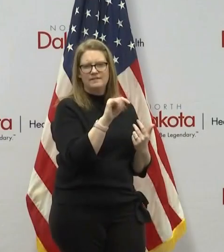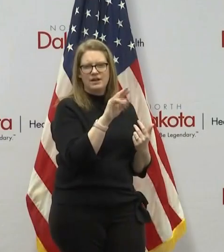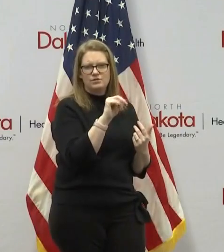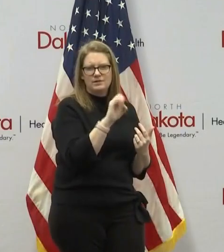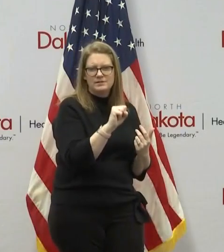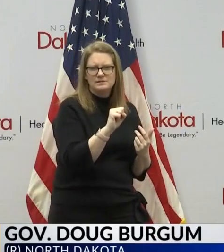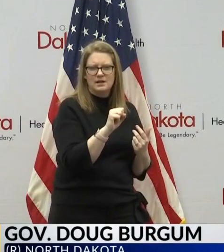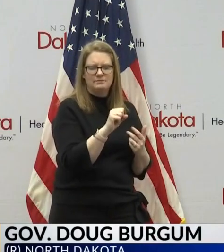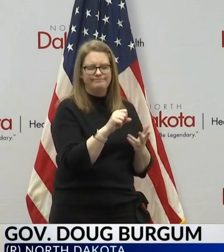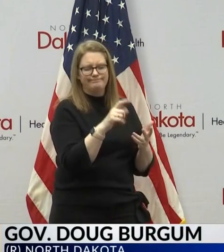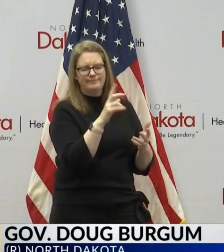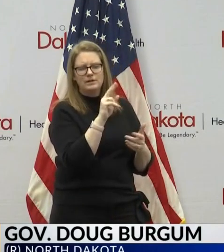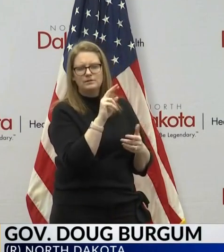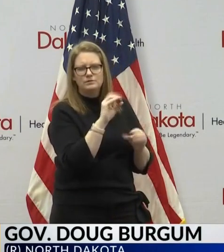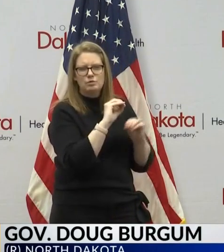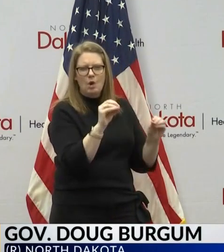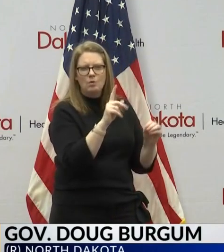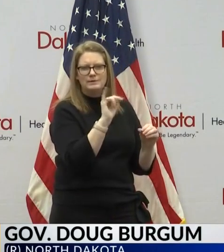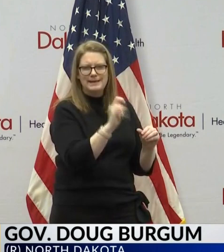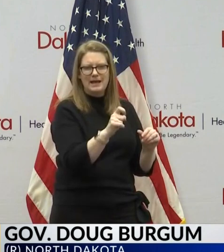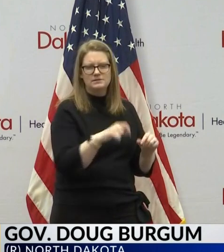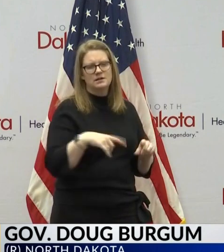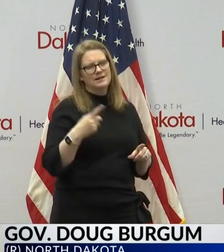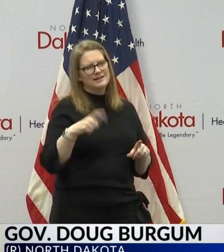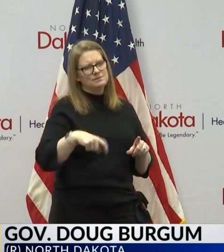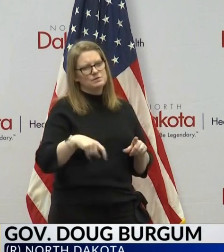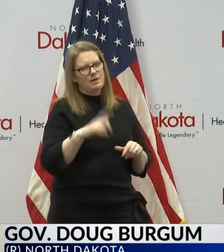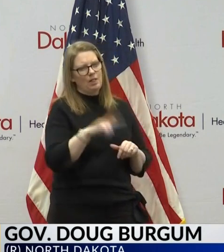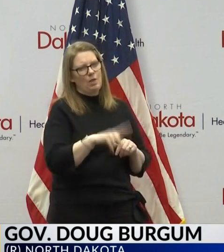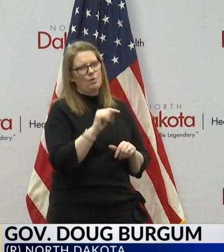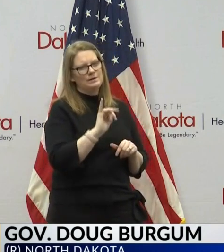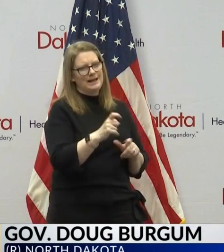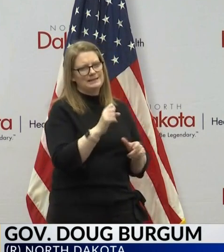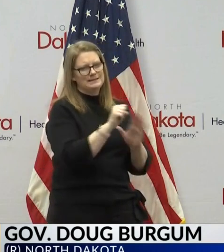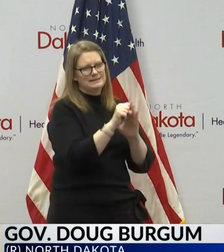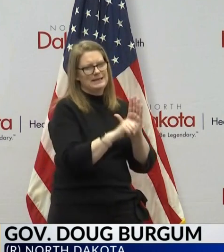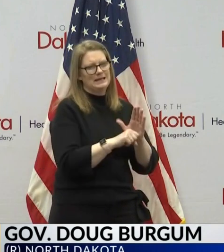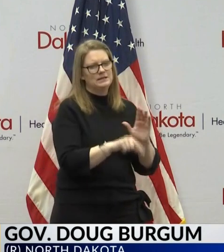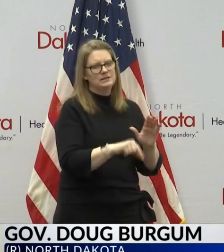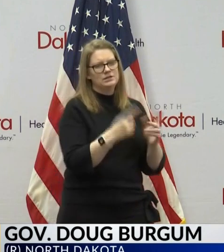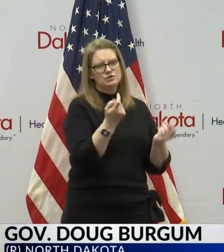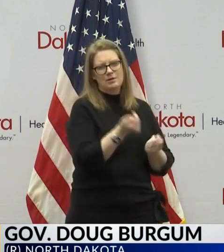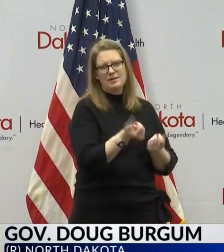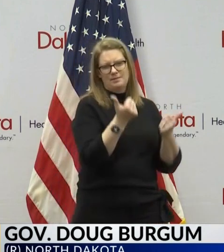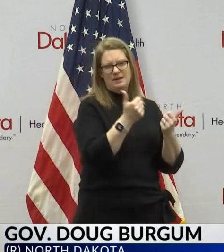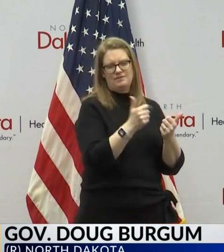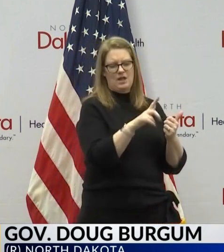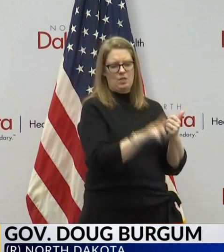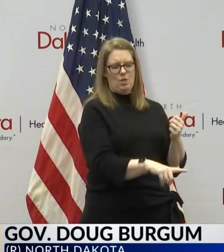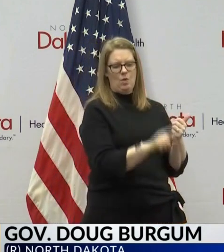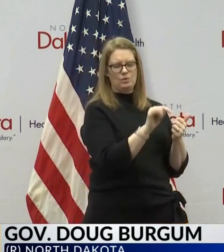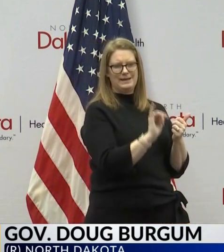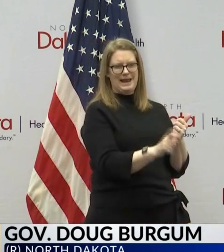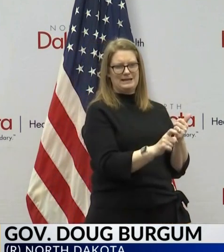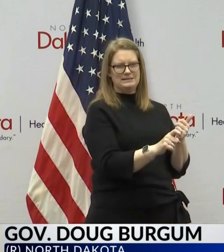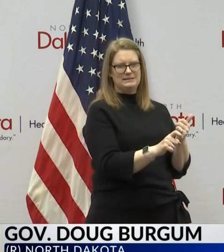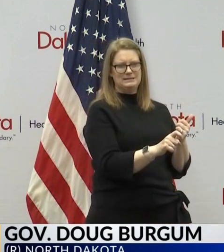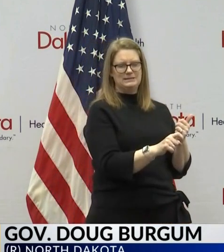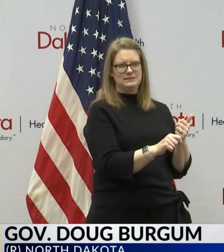imagine. We're supposed to be the low tax state. So we had we've eliminated that low taxes